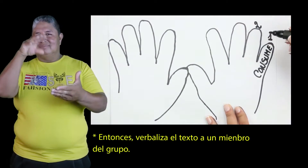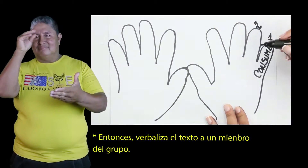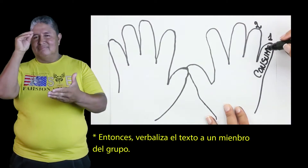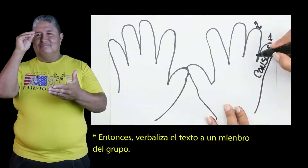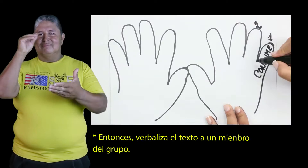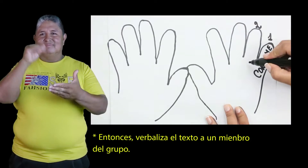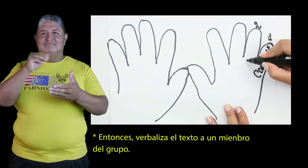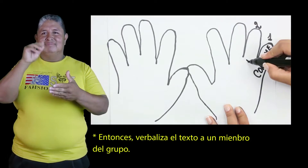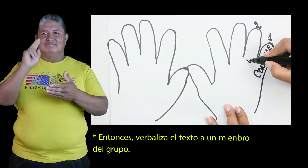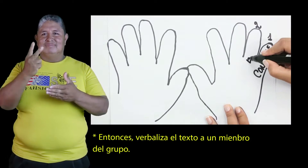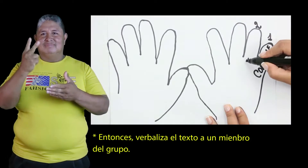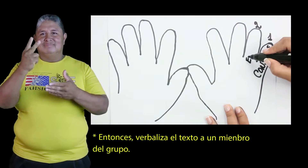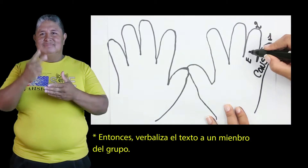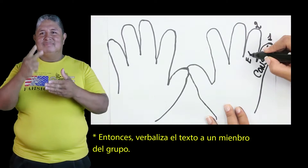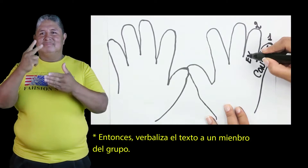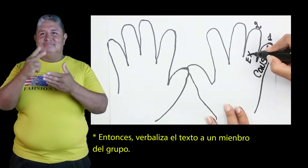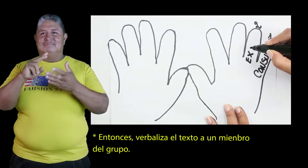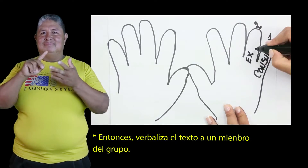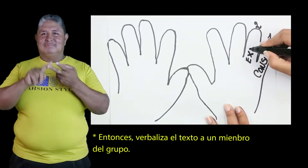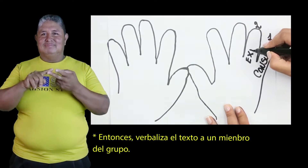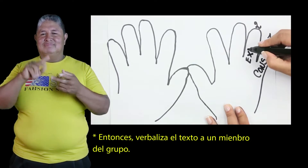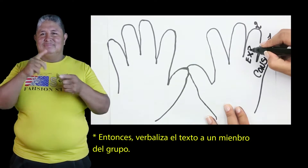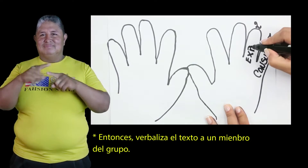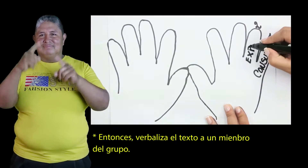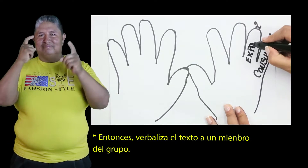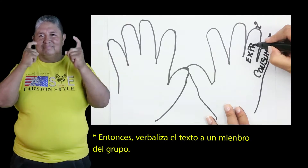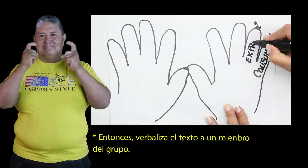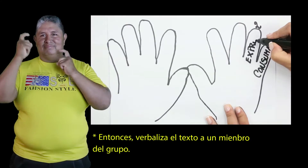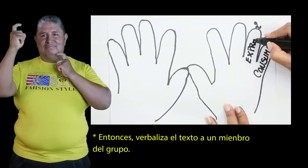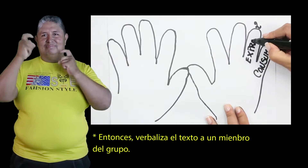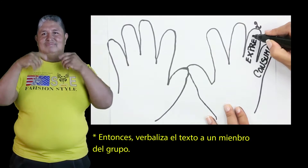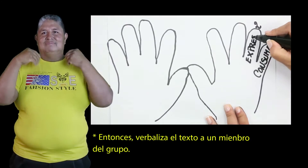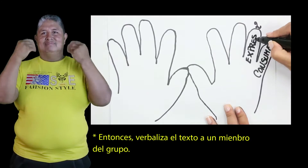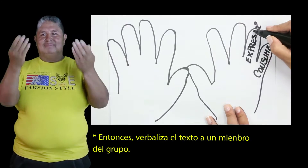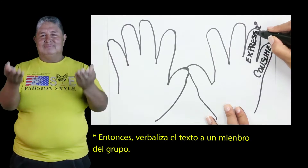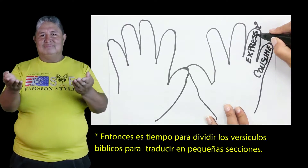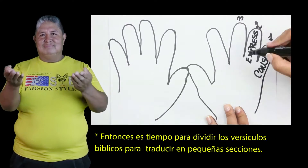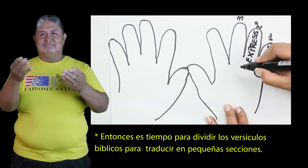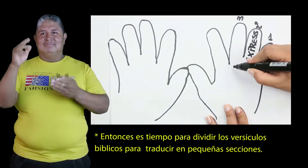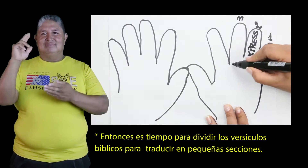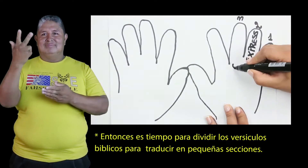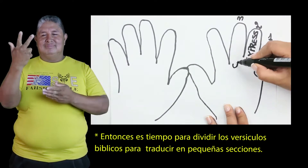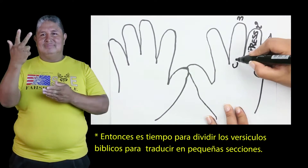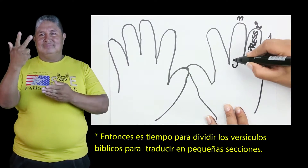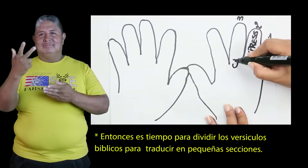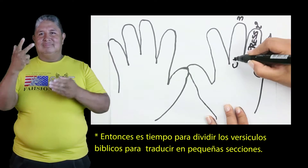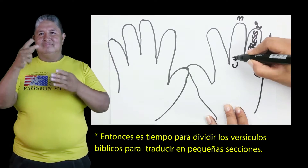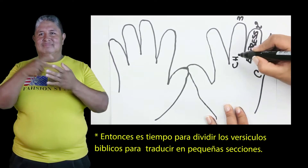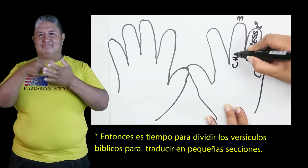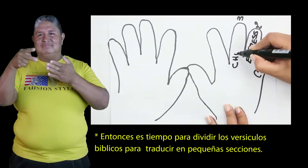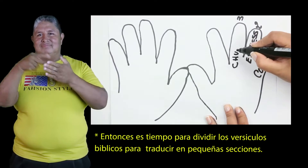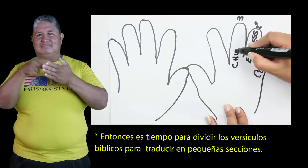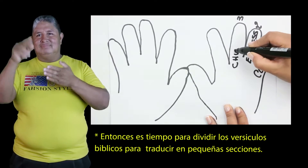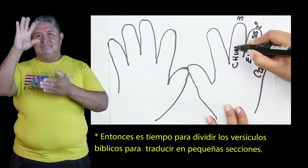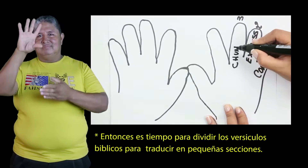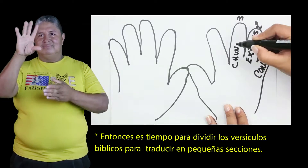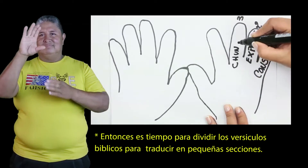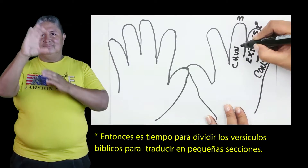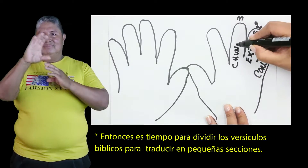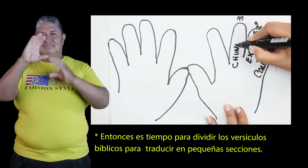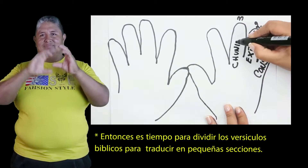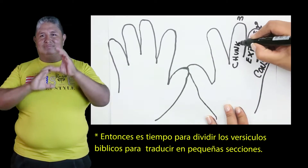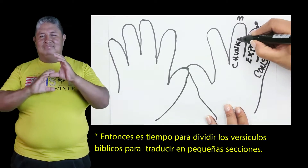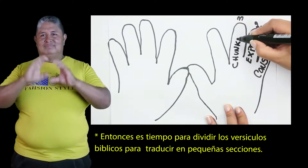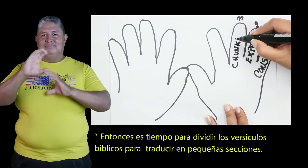times. Then, he or she expresses the text to a colleague of the group. Then, it's time to group the verses